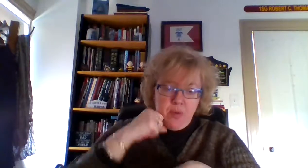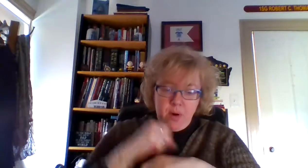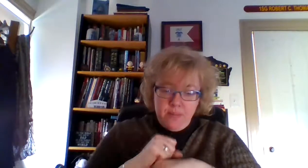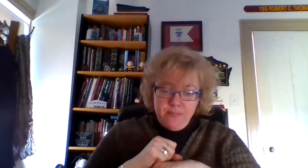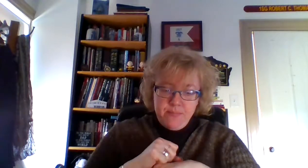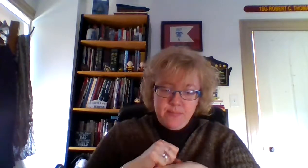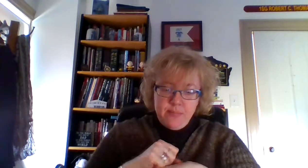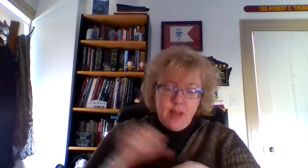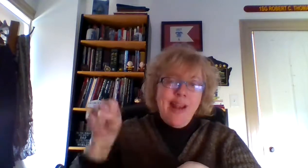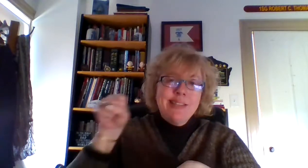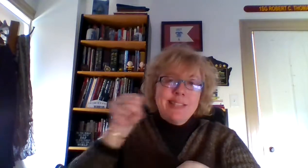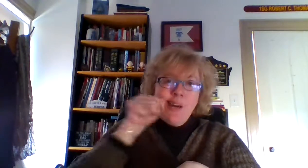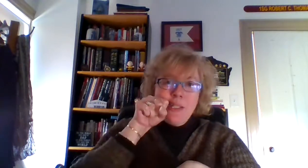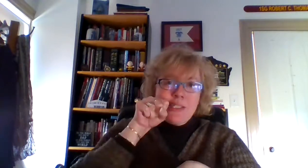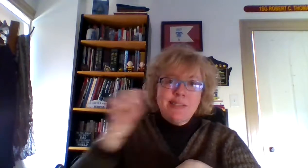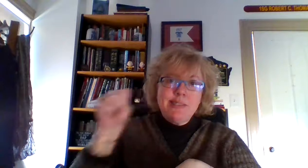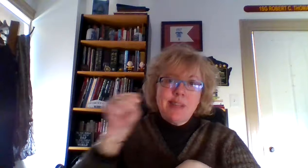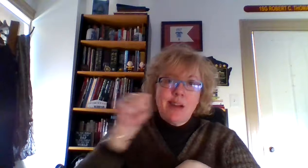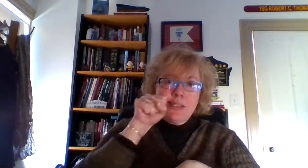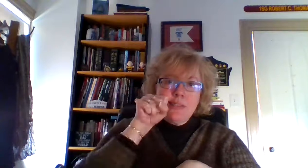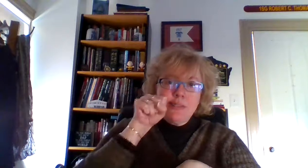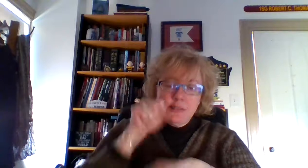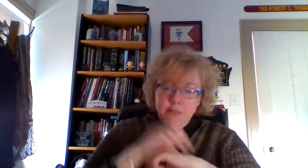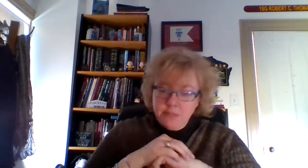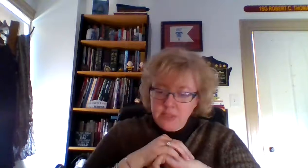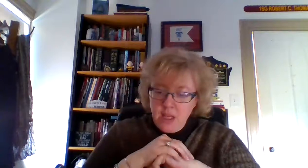before. Carrot.